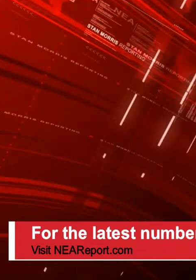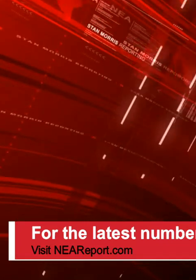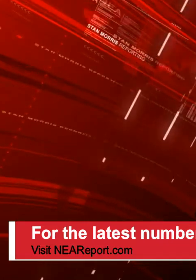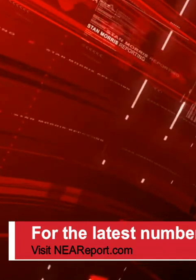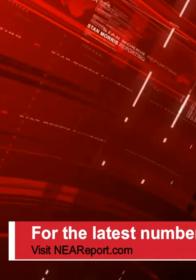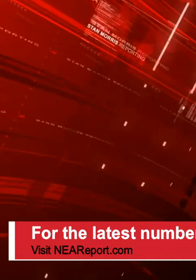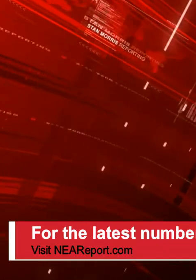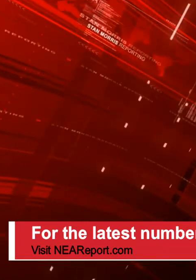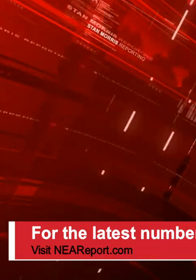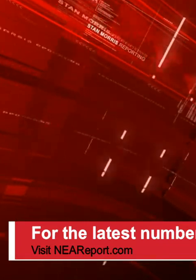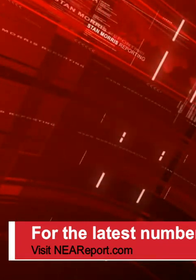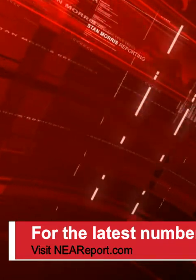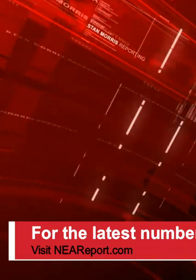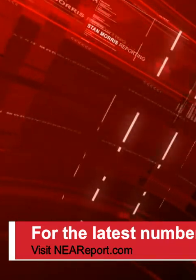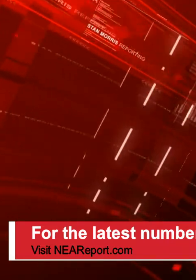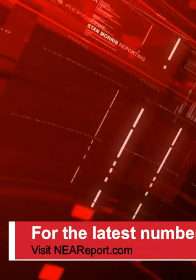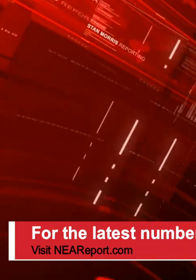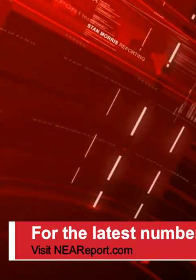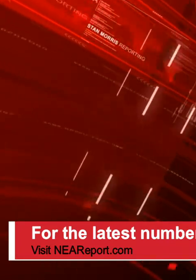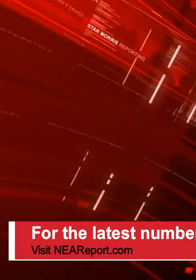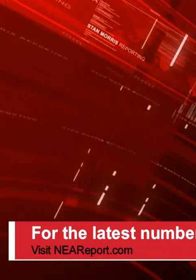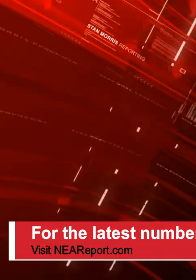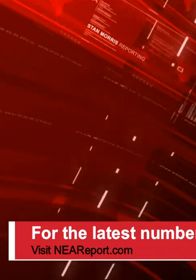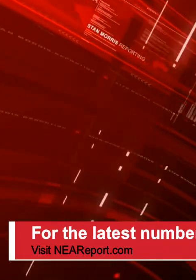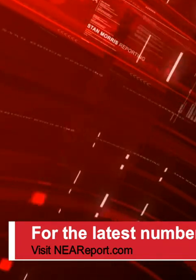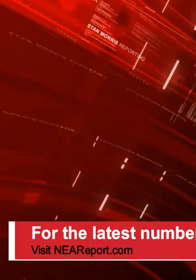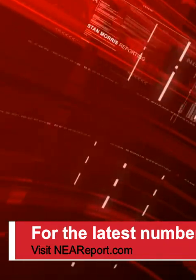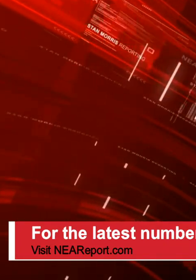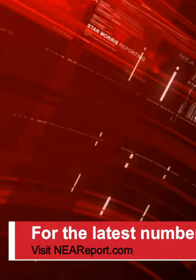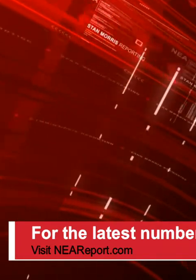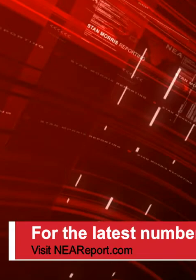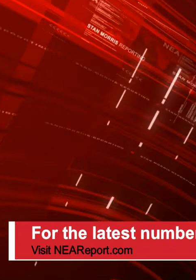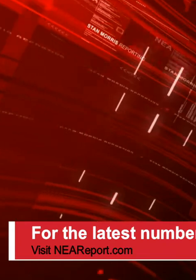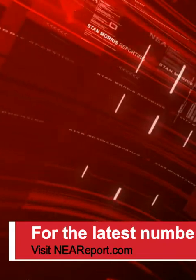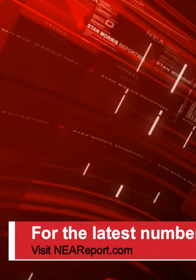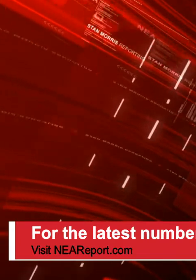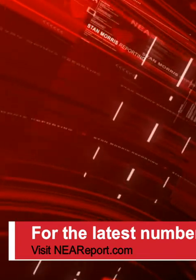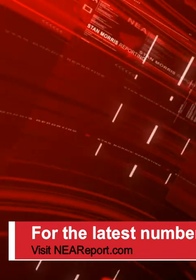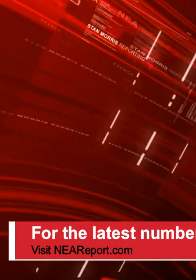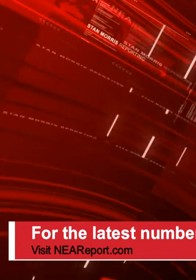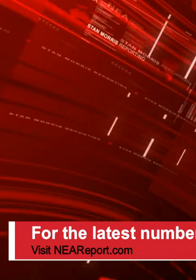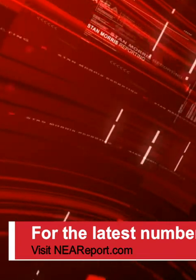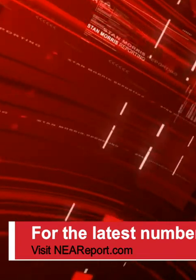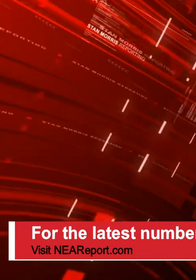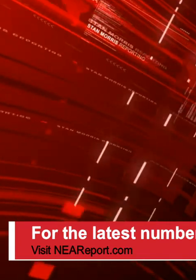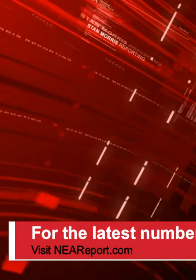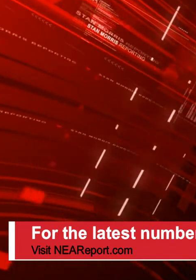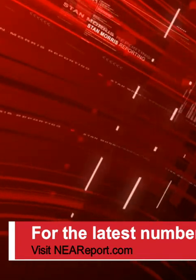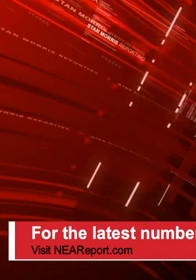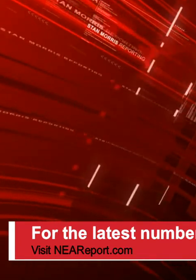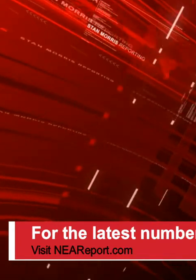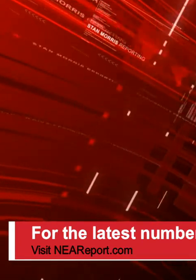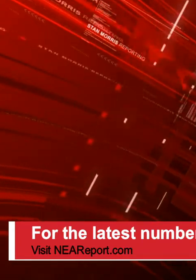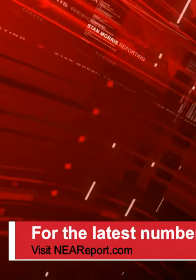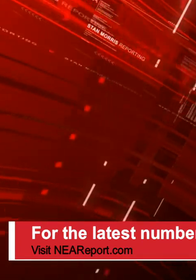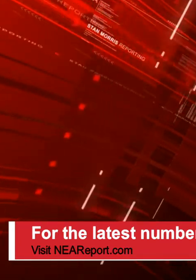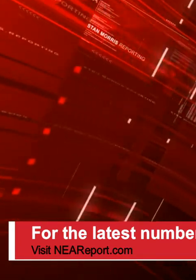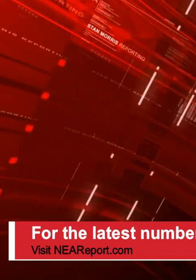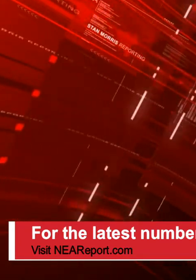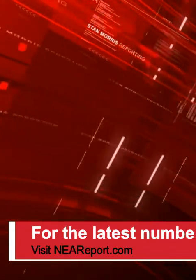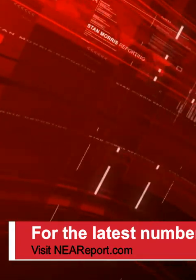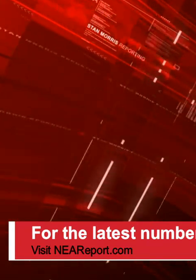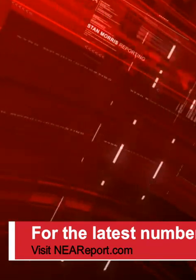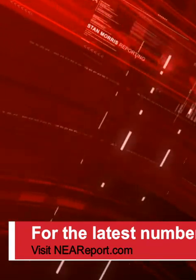just from a purely news point of view, up until now throughout any of these. For starters, you had the Buzz Lightyear